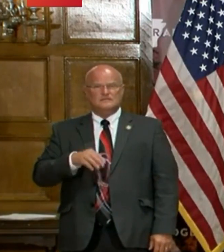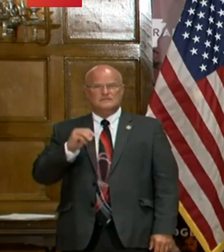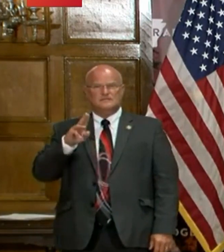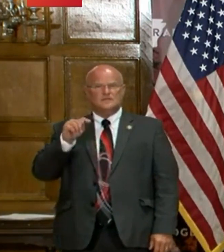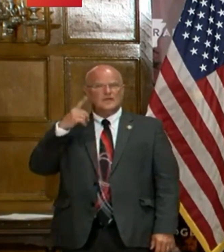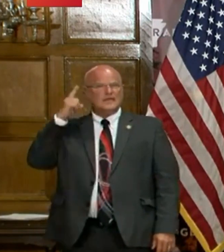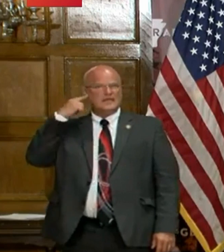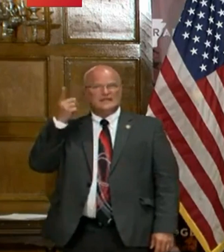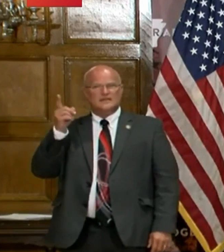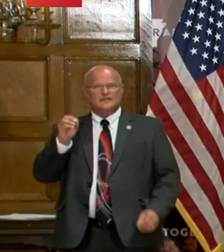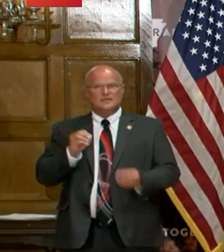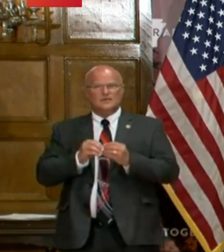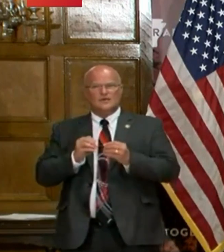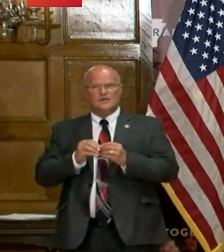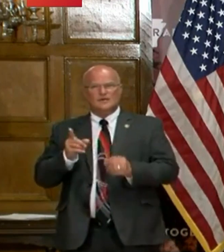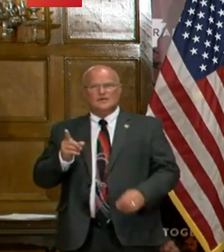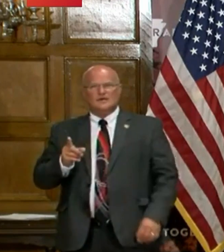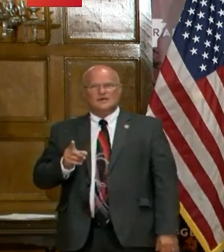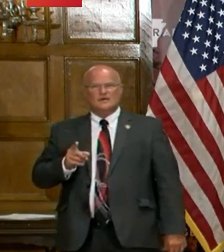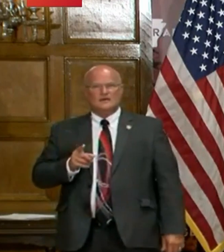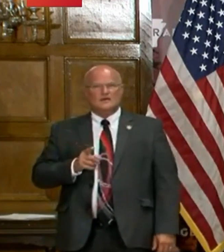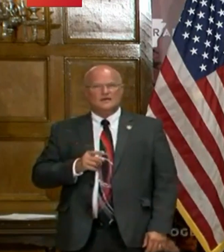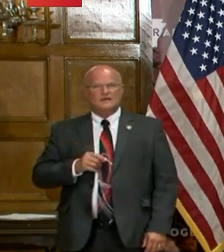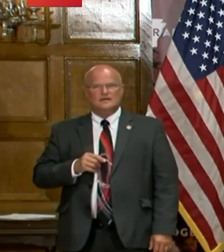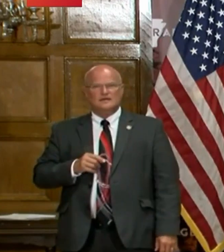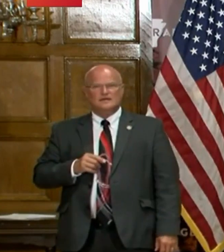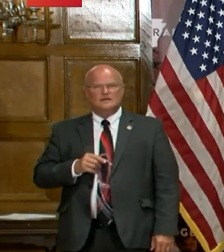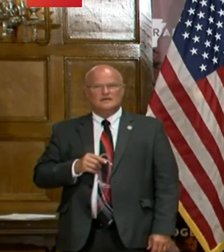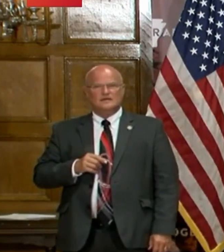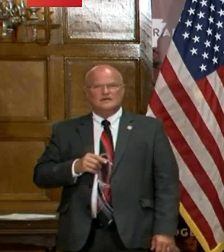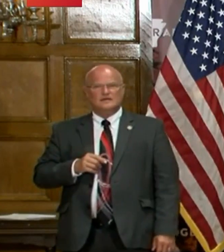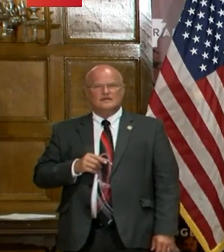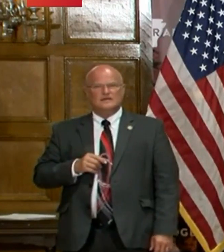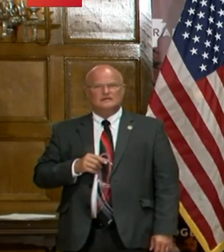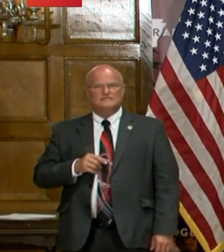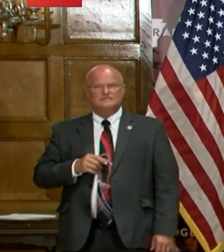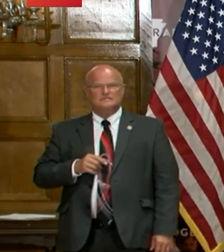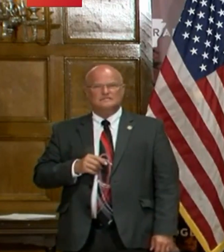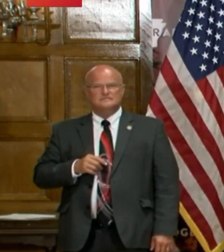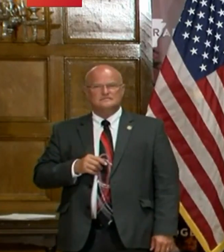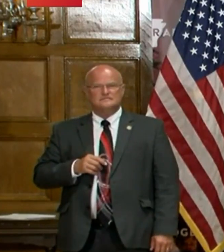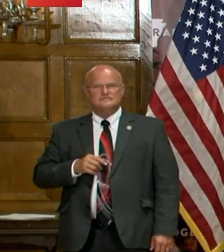mute. I can't hear you anyway. I'm sorry, sir.